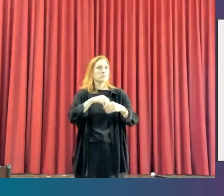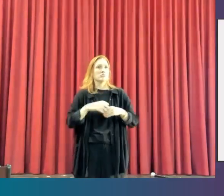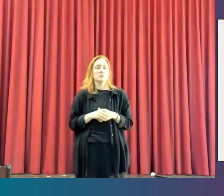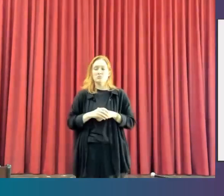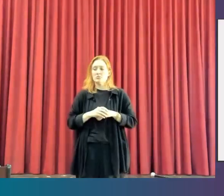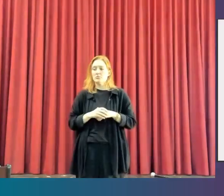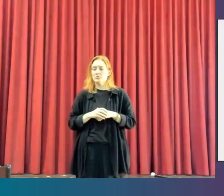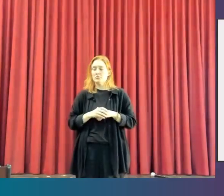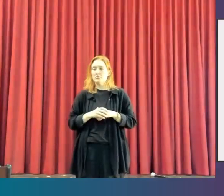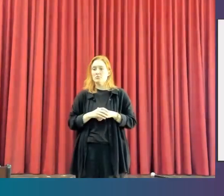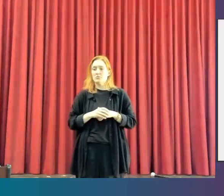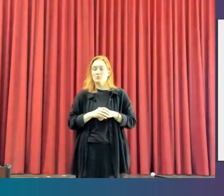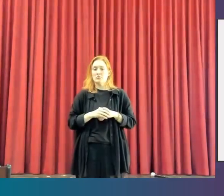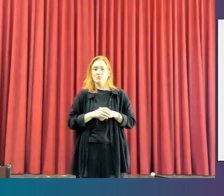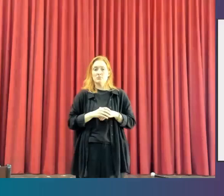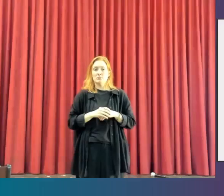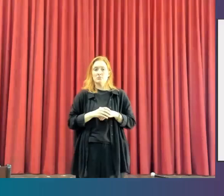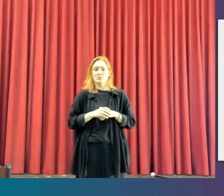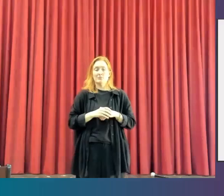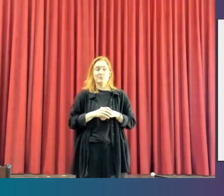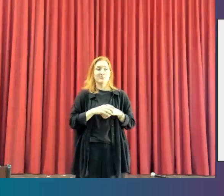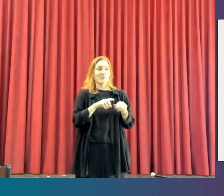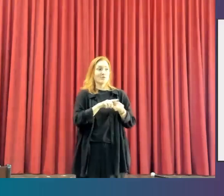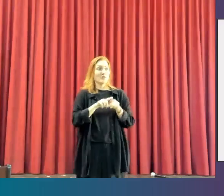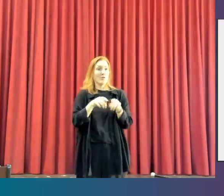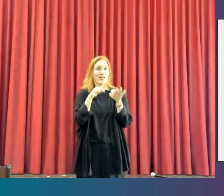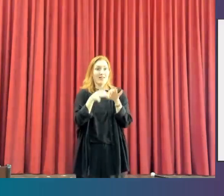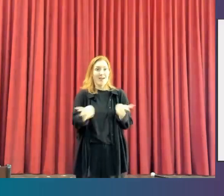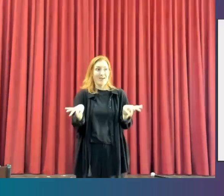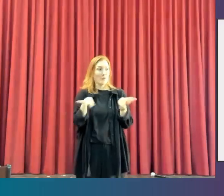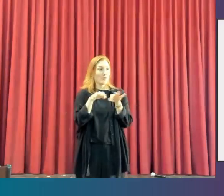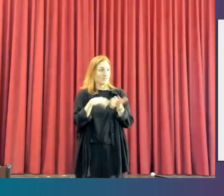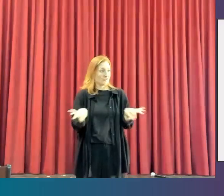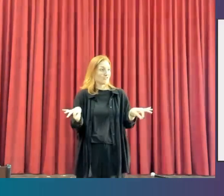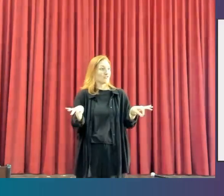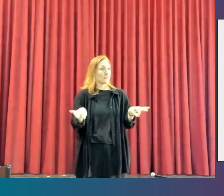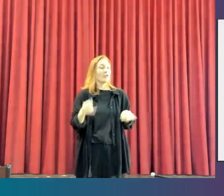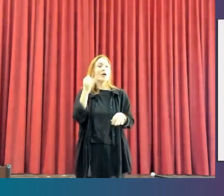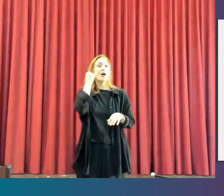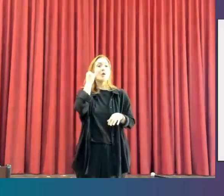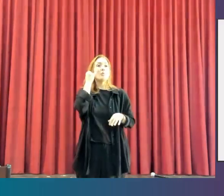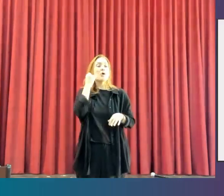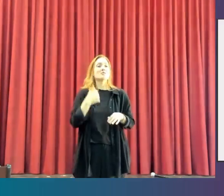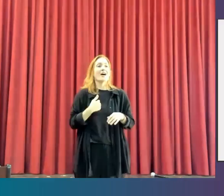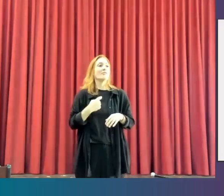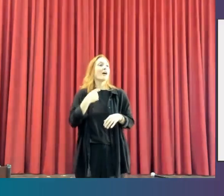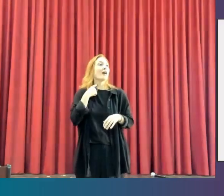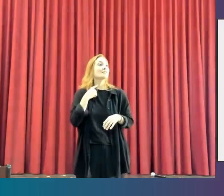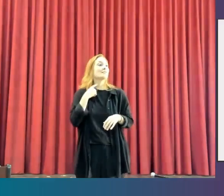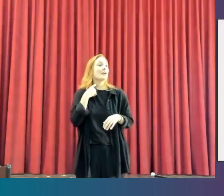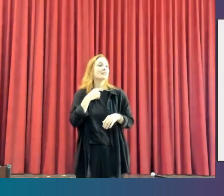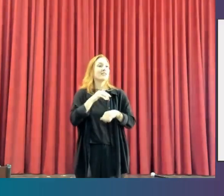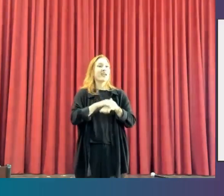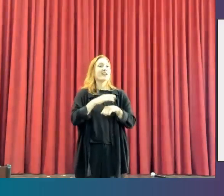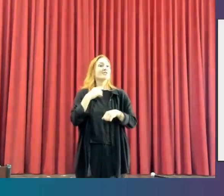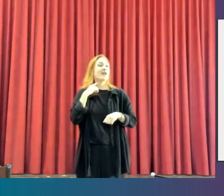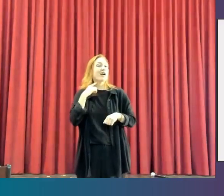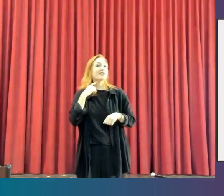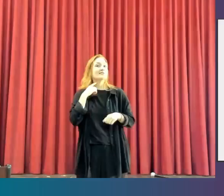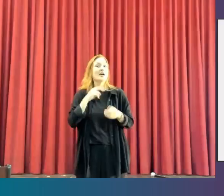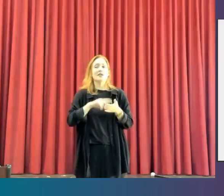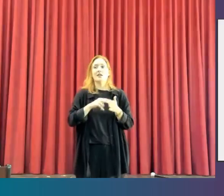And lastly, it covers our primary language, or maybe if we speak English with an accent, all of that would be protected